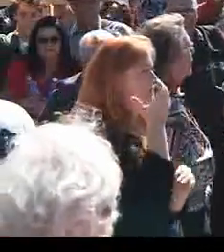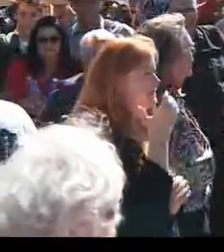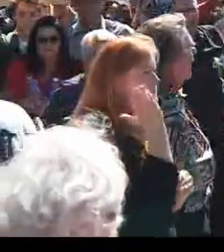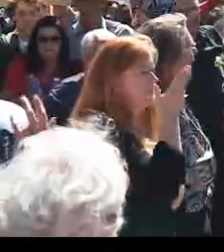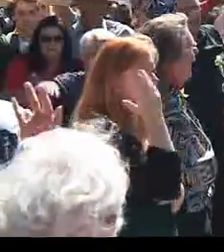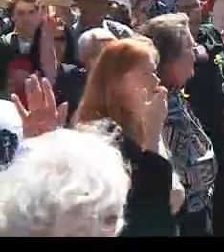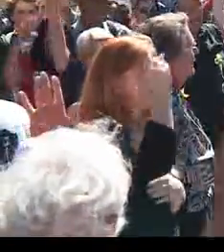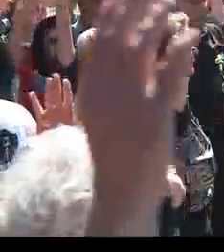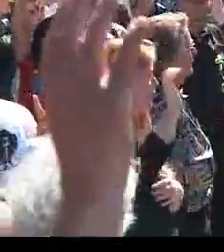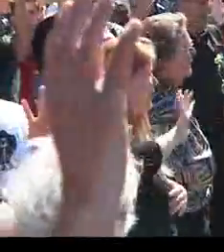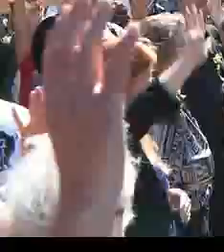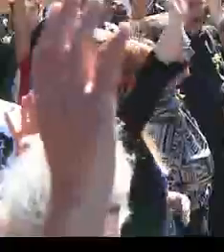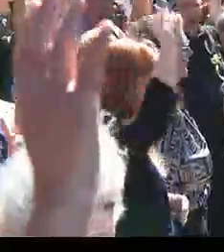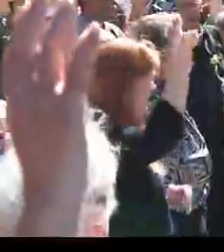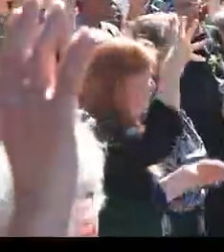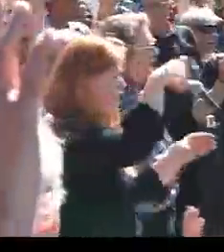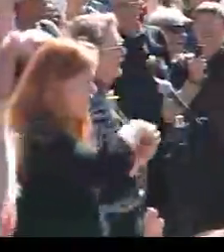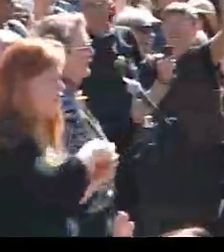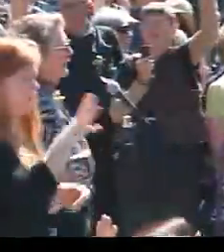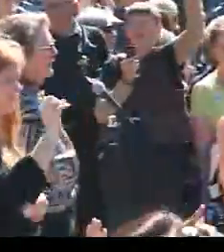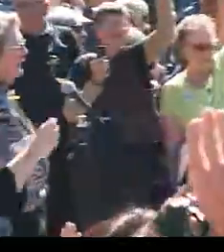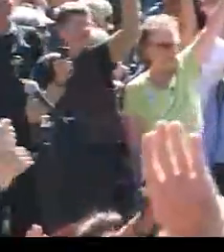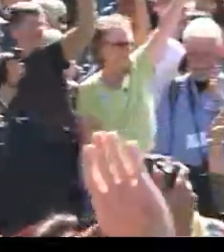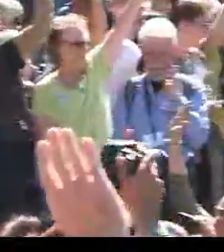1964, raise your hand.